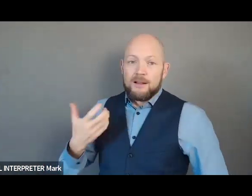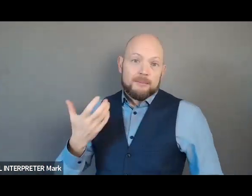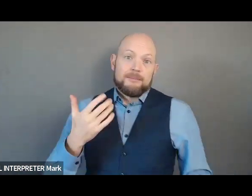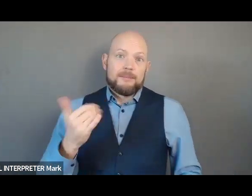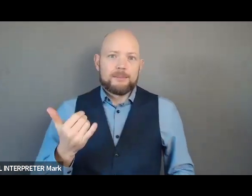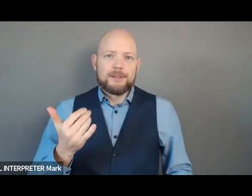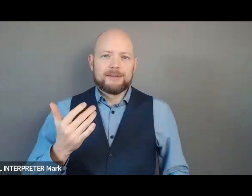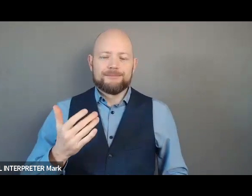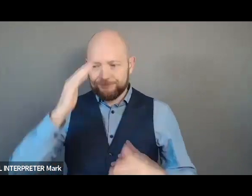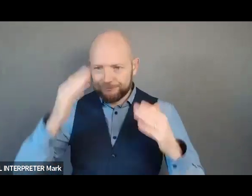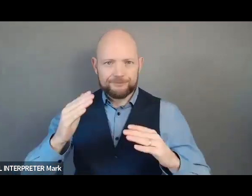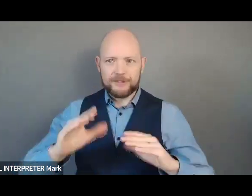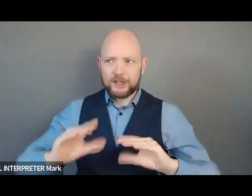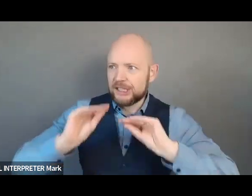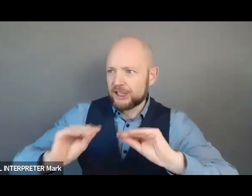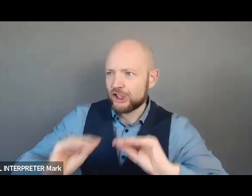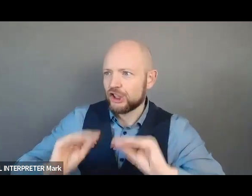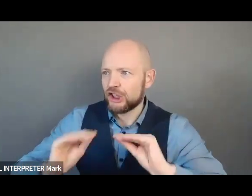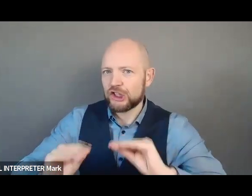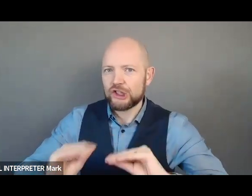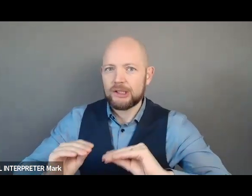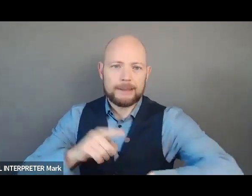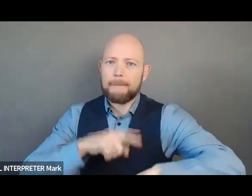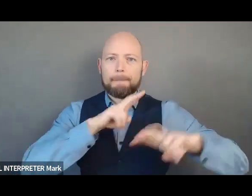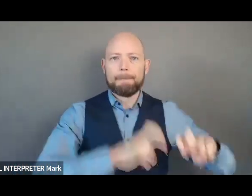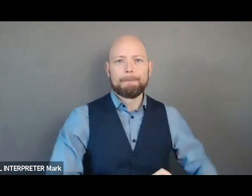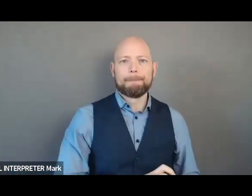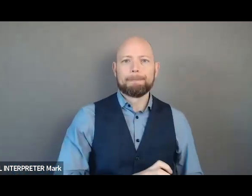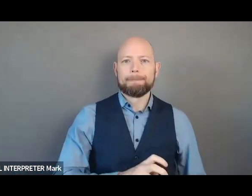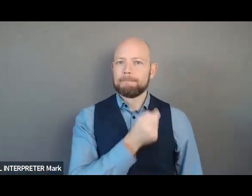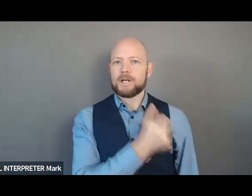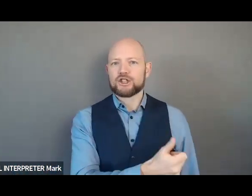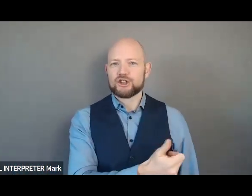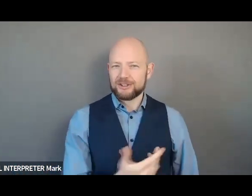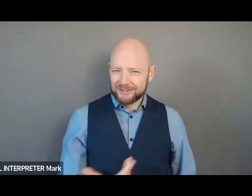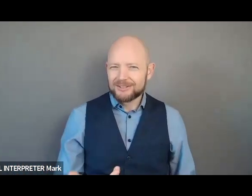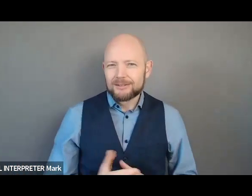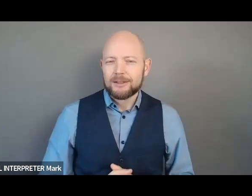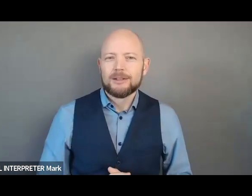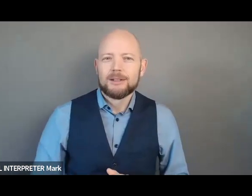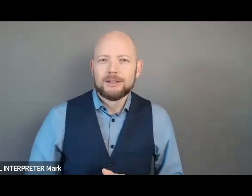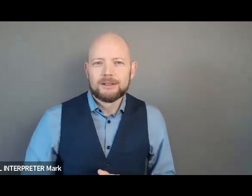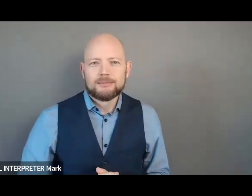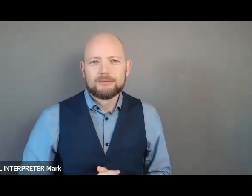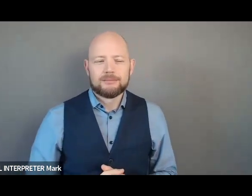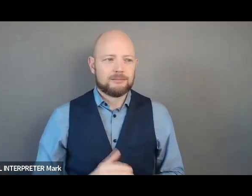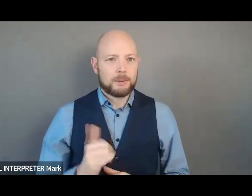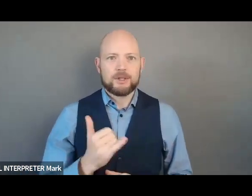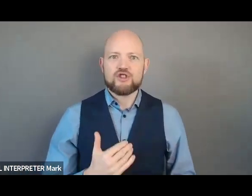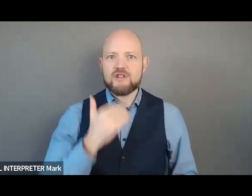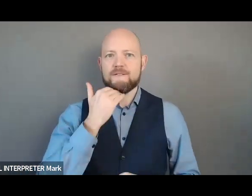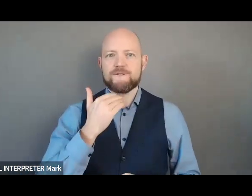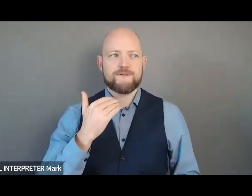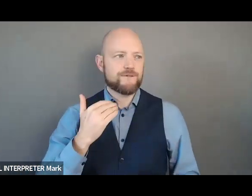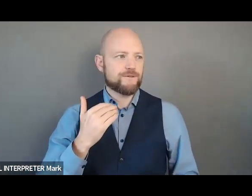intense institutions where all the emphasis is on doing the teaching, and there's not enough motivation to do